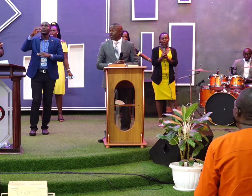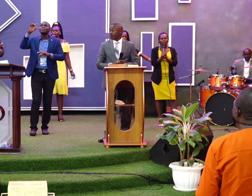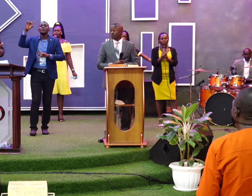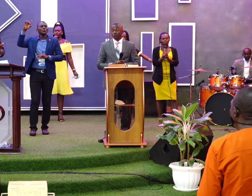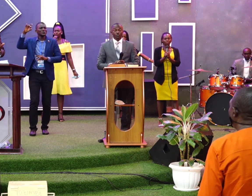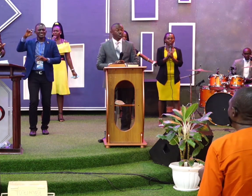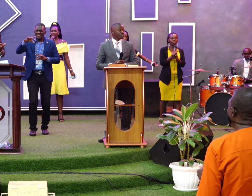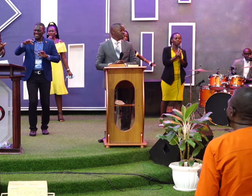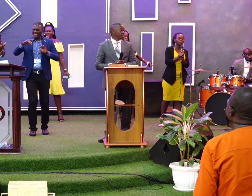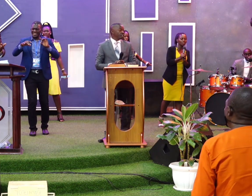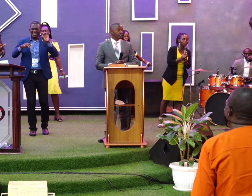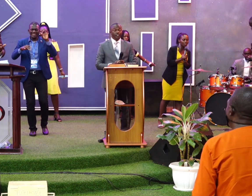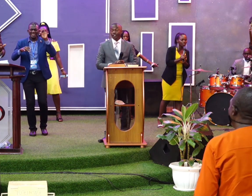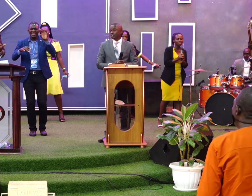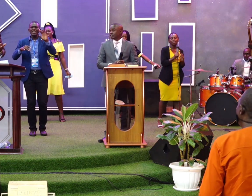Dave muye